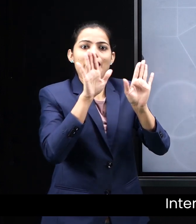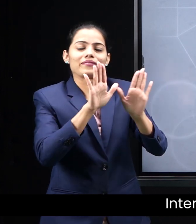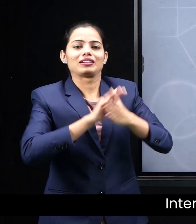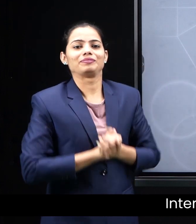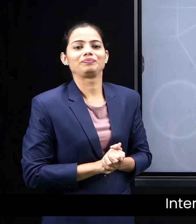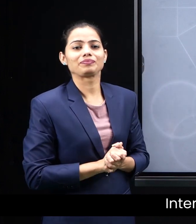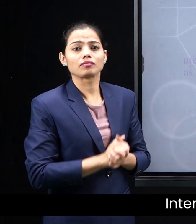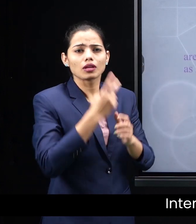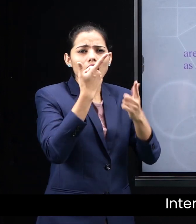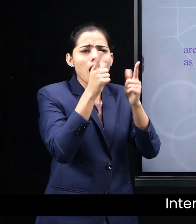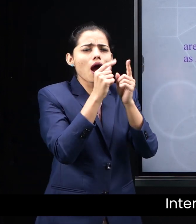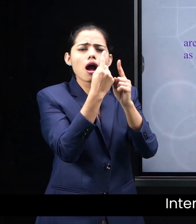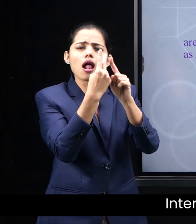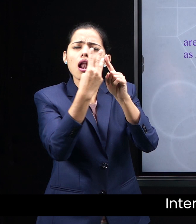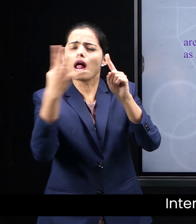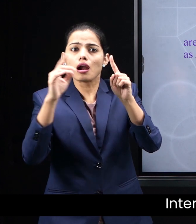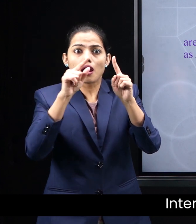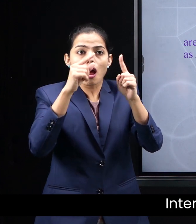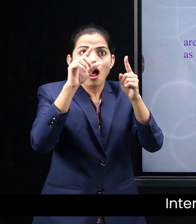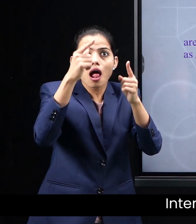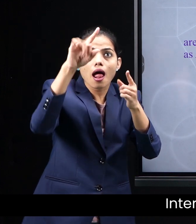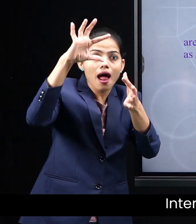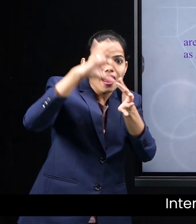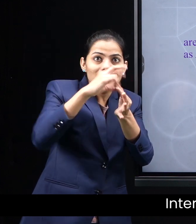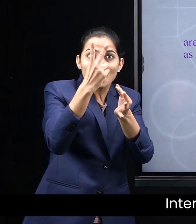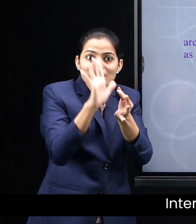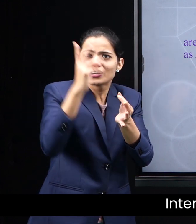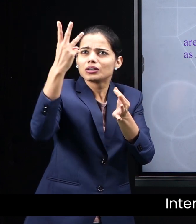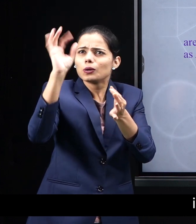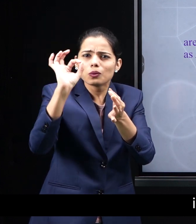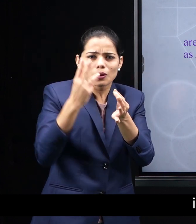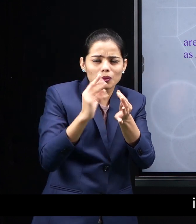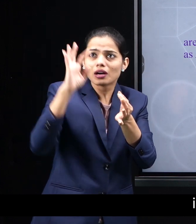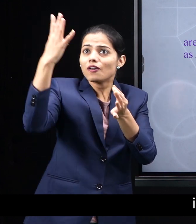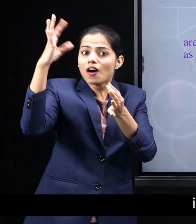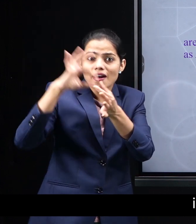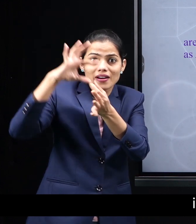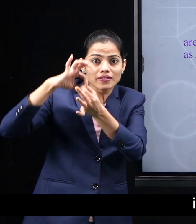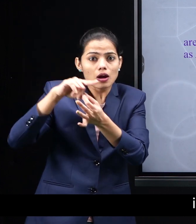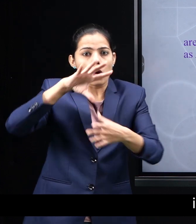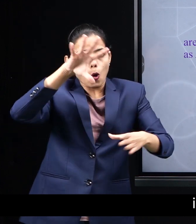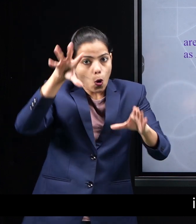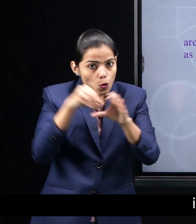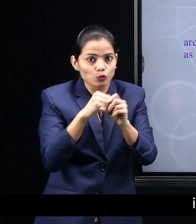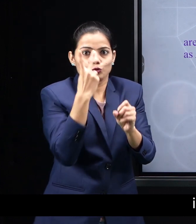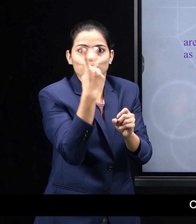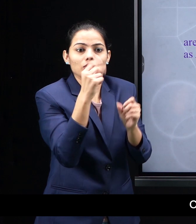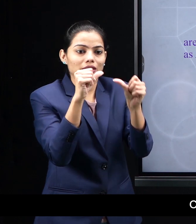The intersection of two sets A and B is the set of all elements common